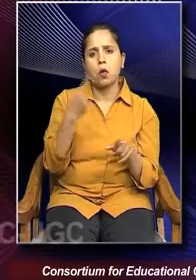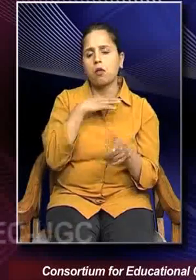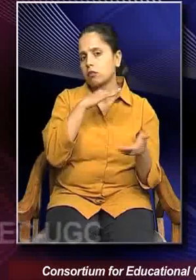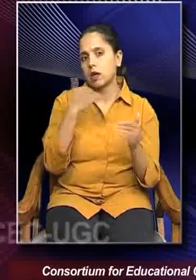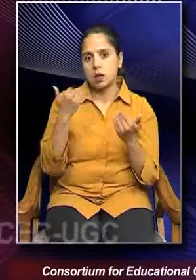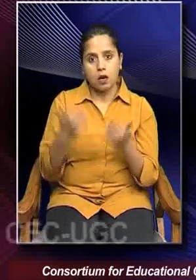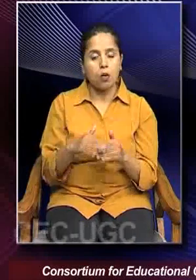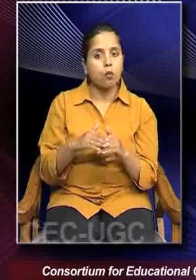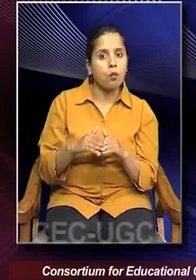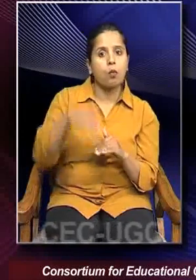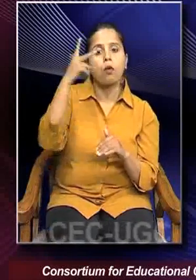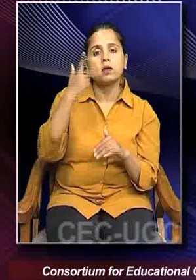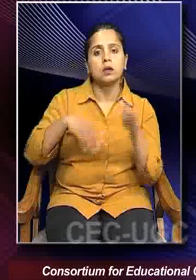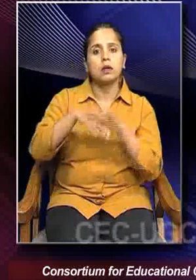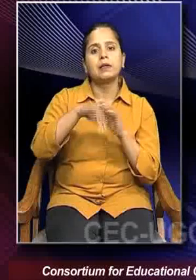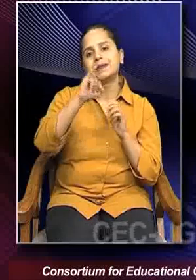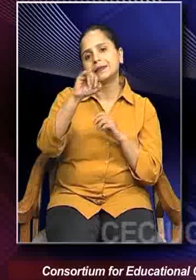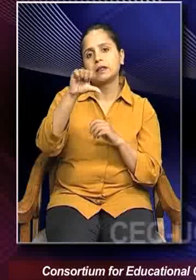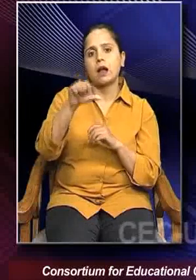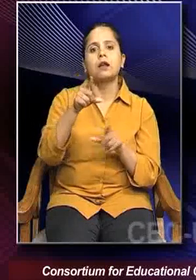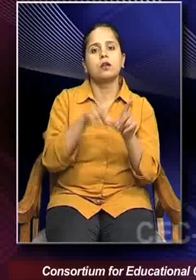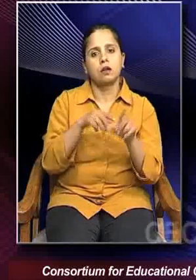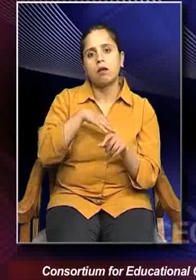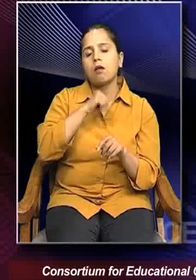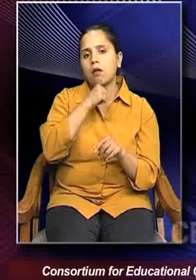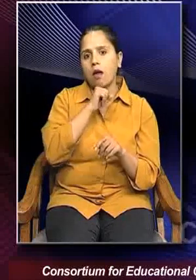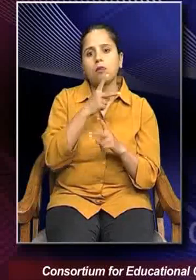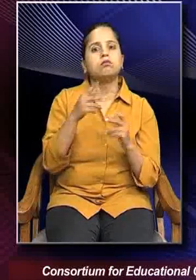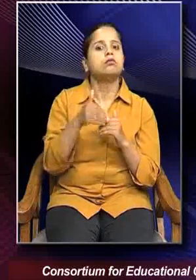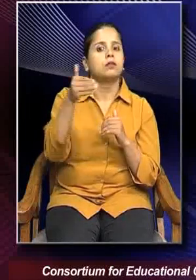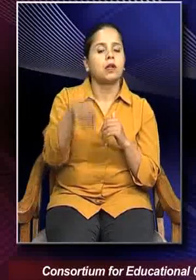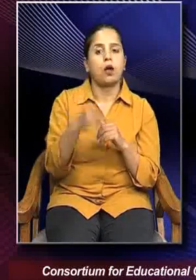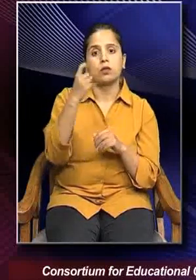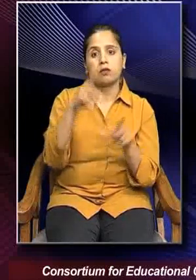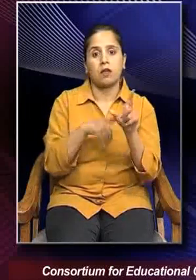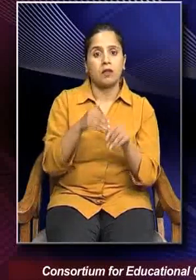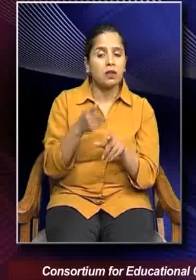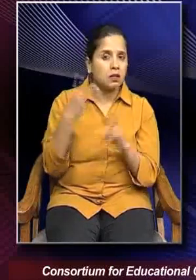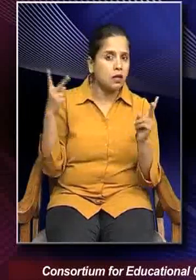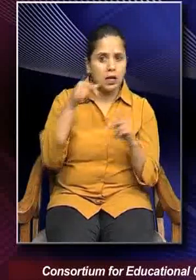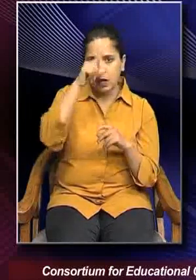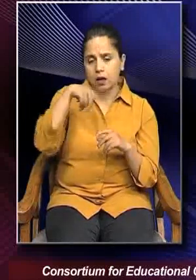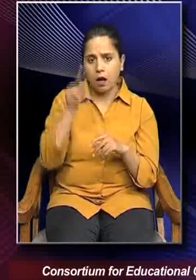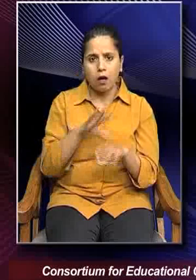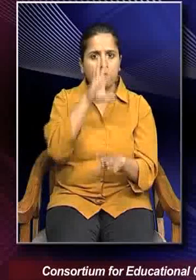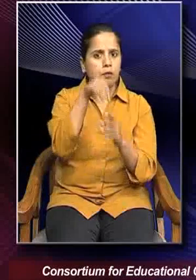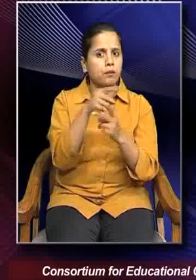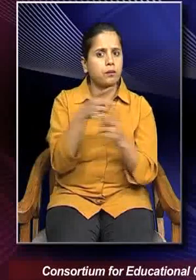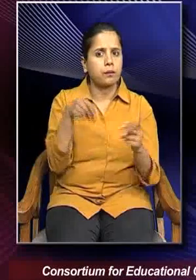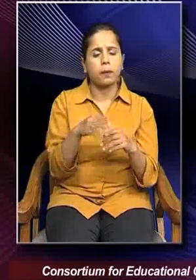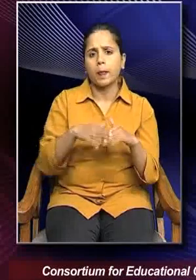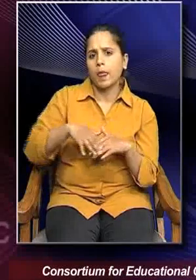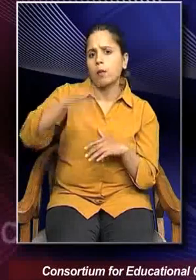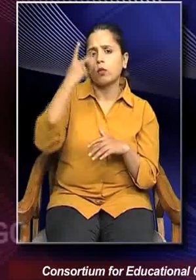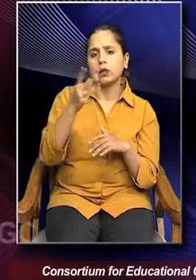now reached a level of 69 years. So in the last 75 years, India has contributed on an average an increase